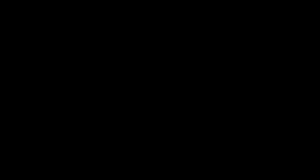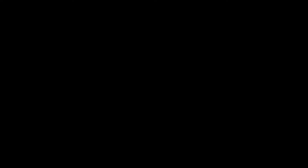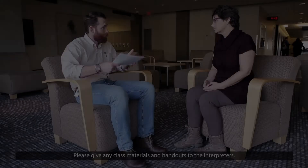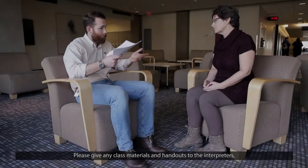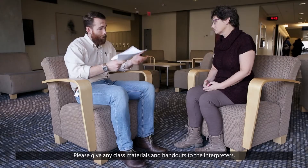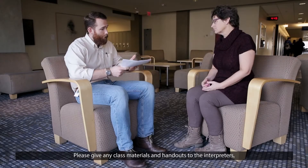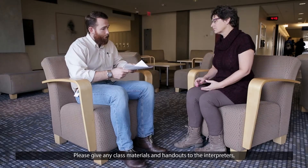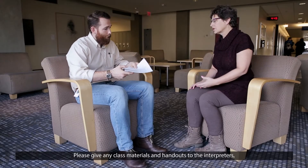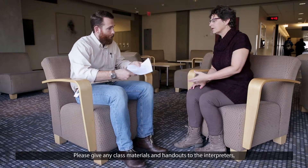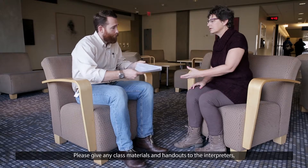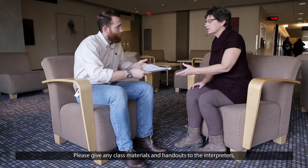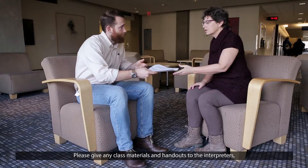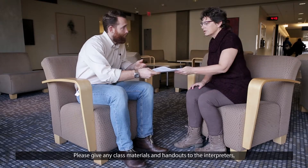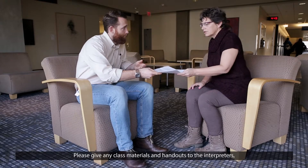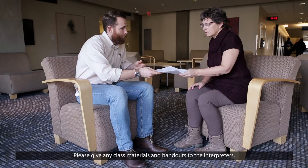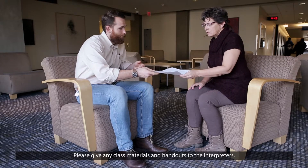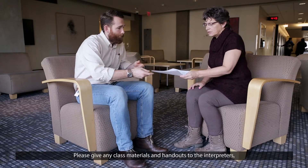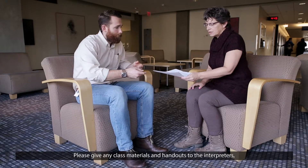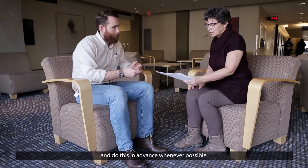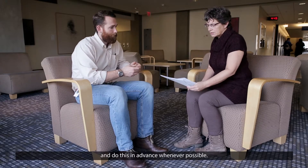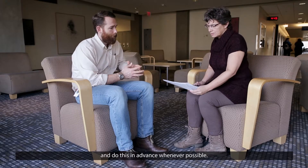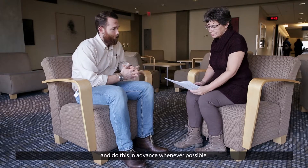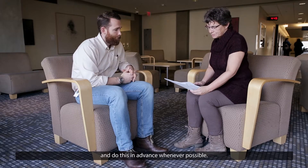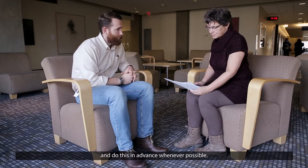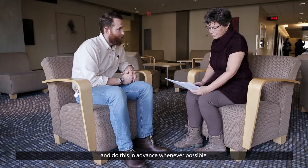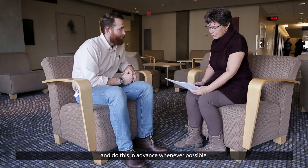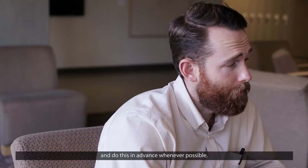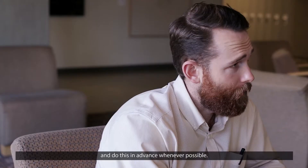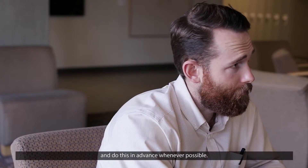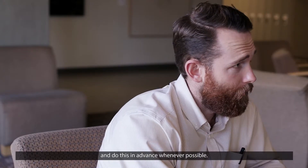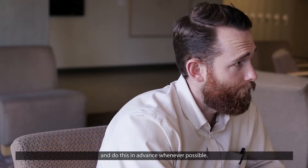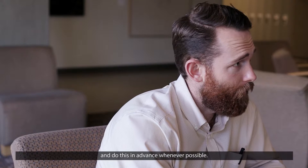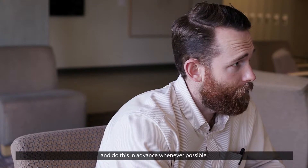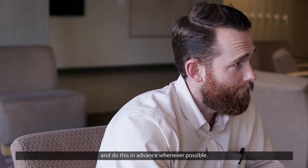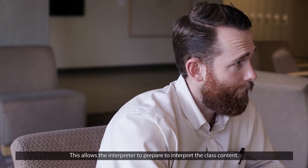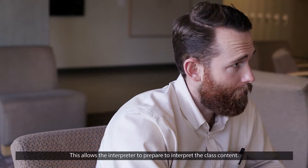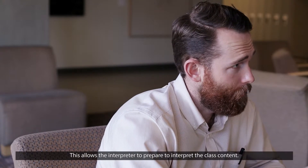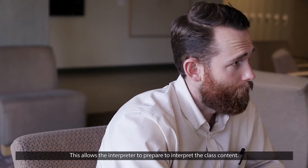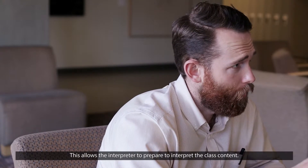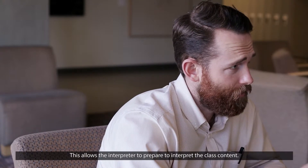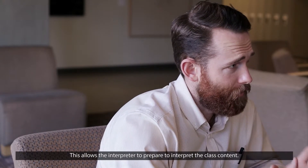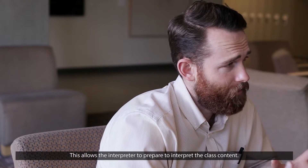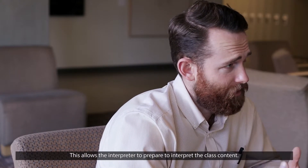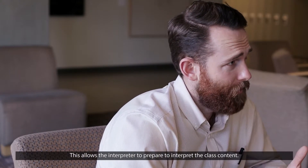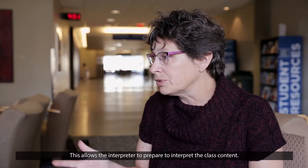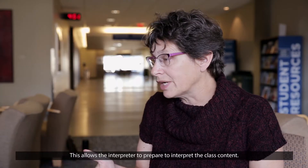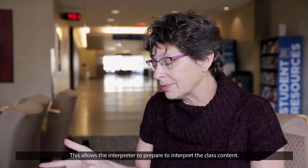Please give any class materials and handouts to the interpreters and do this in advance whenever possible. This allows the interpreter to prepare to interpret